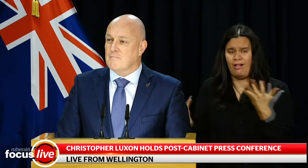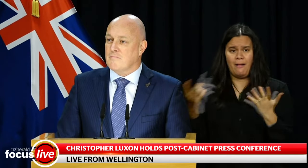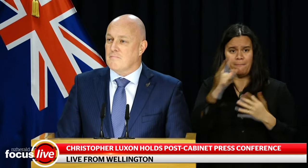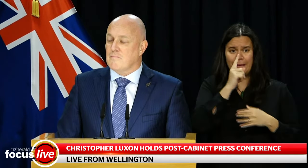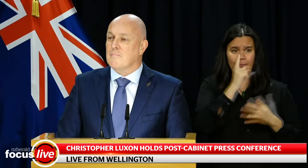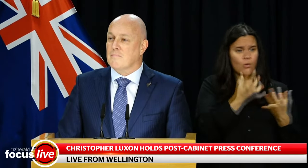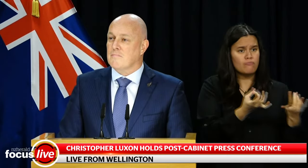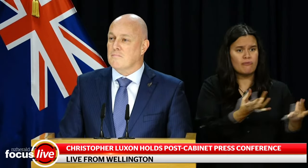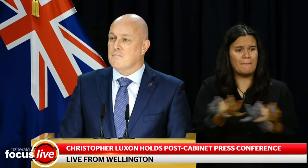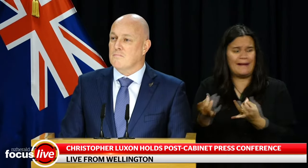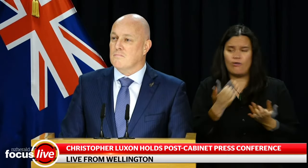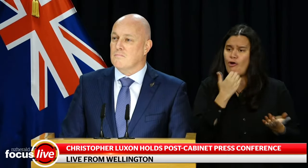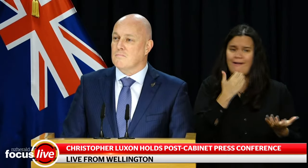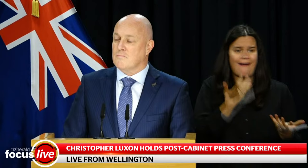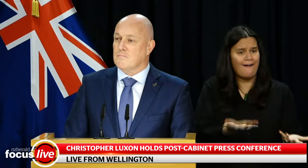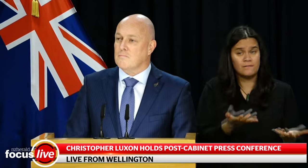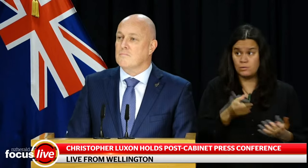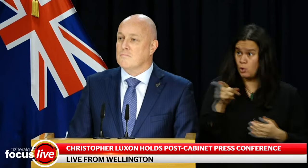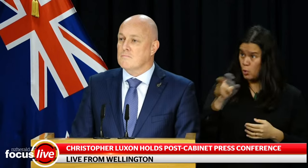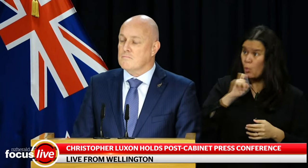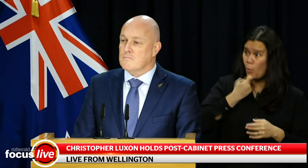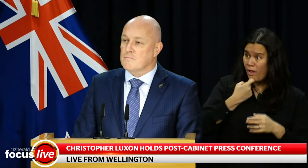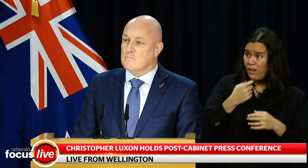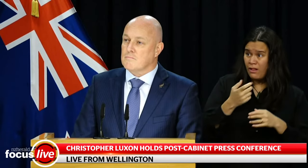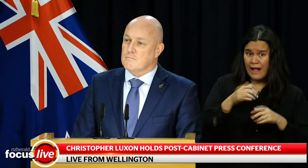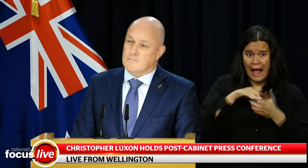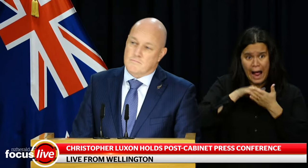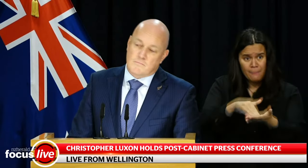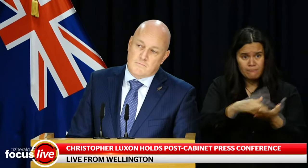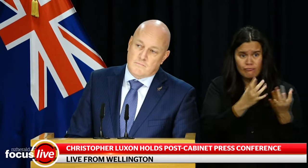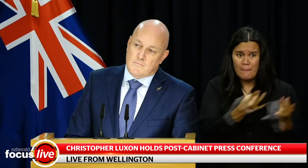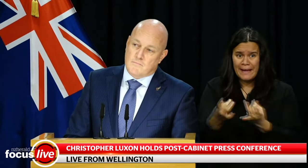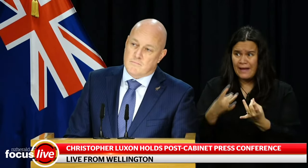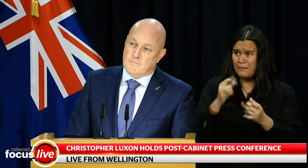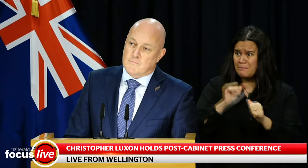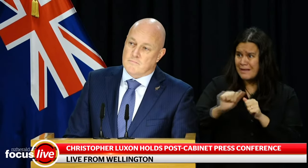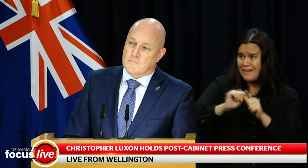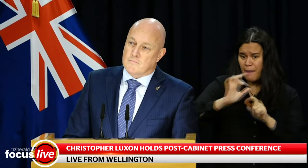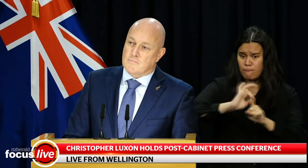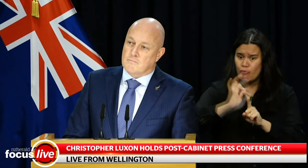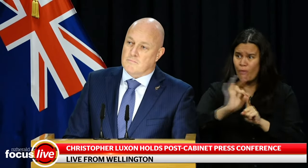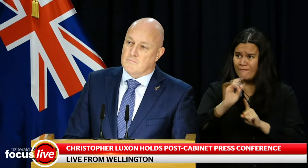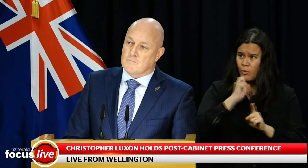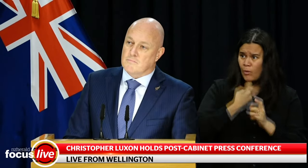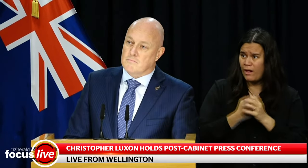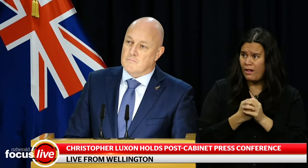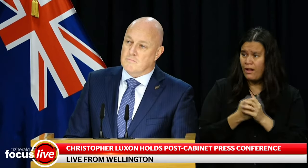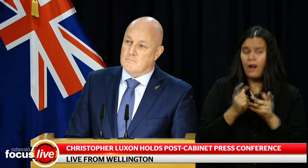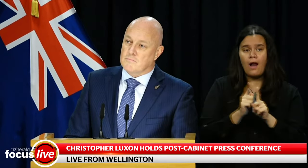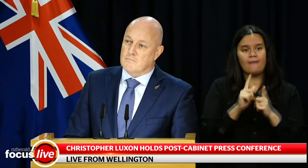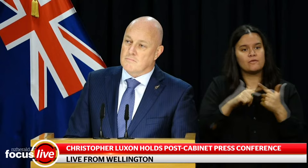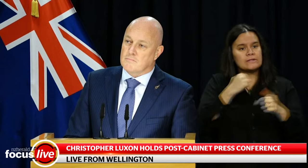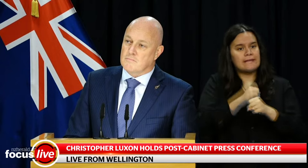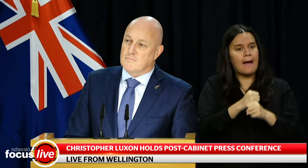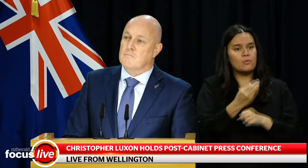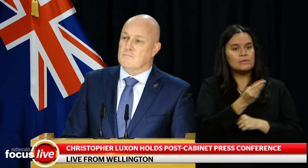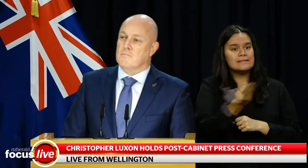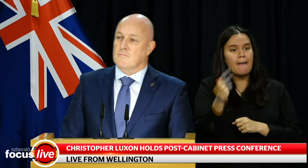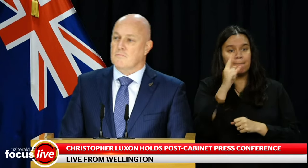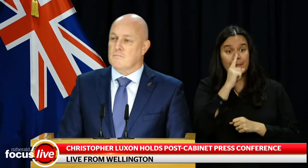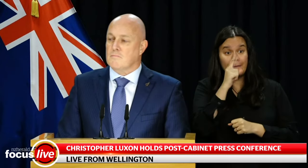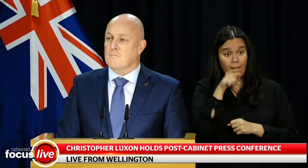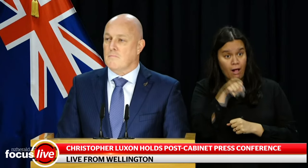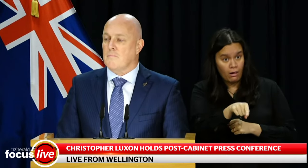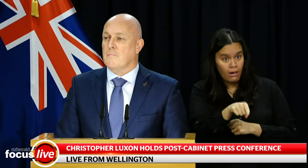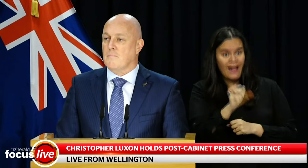this area? People will remember one of the things that came out of the cyclone was that residents didn't get the civil defence warning until